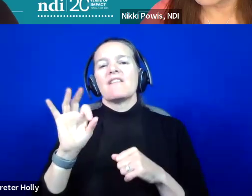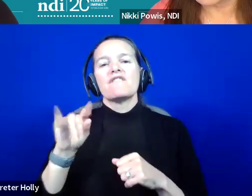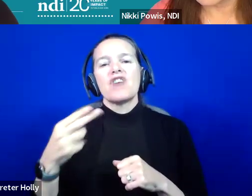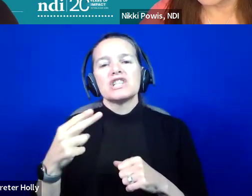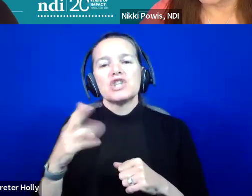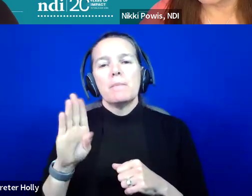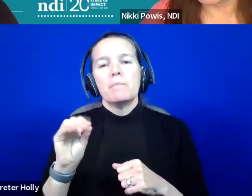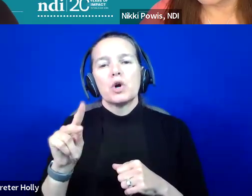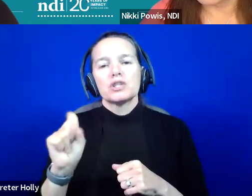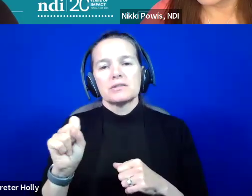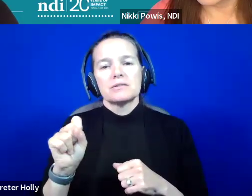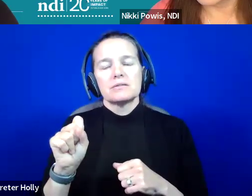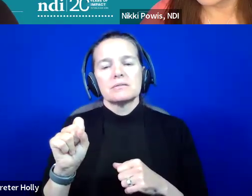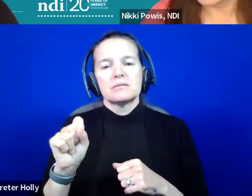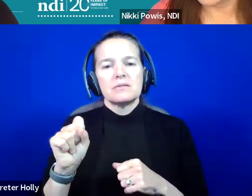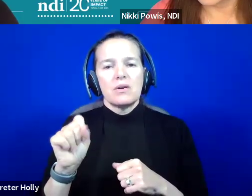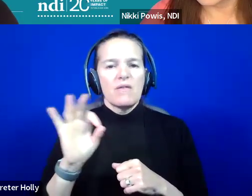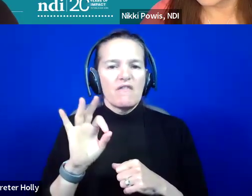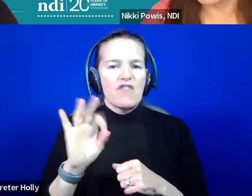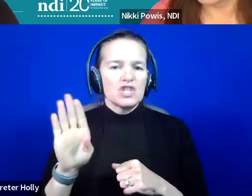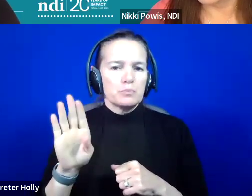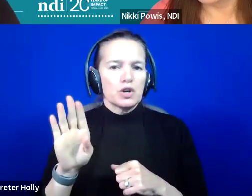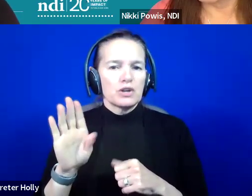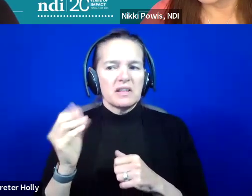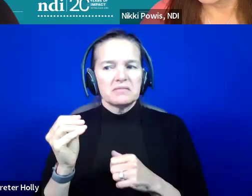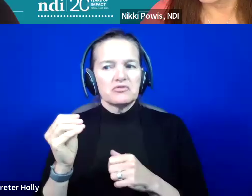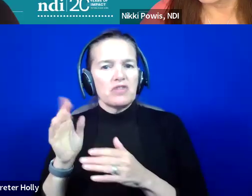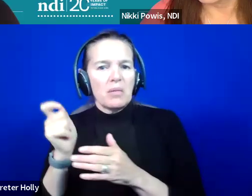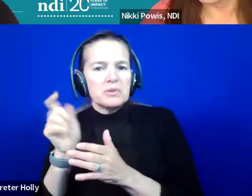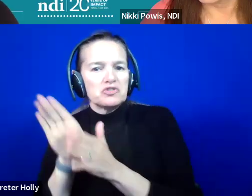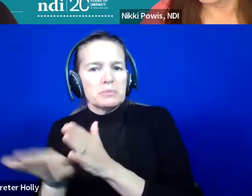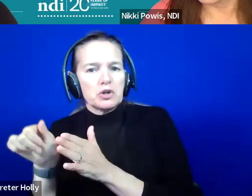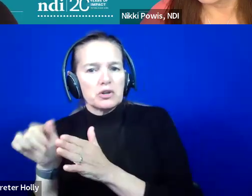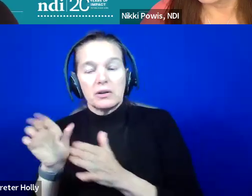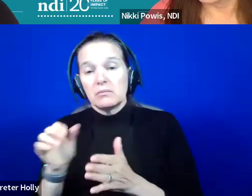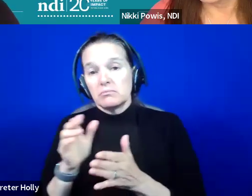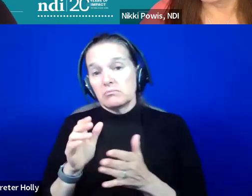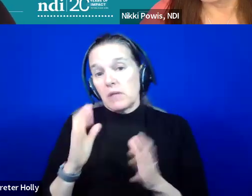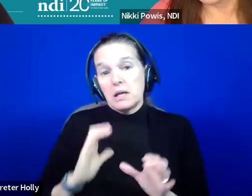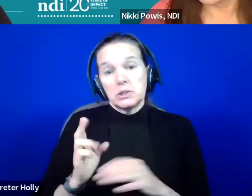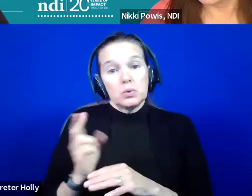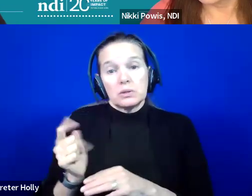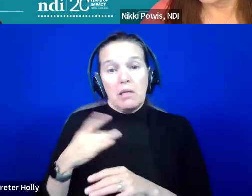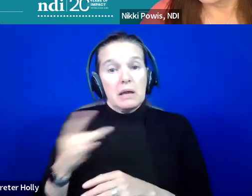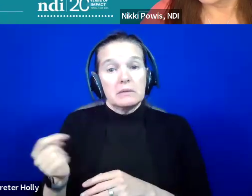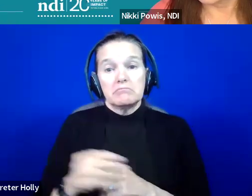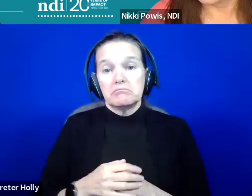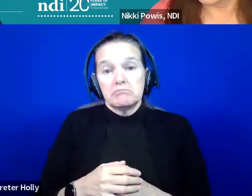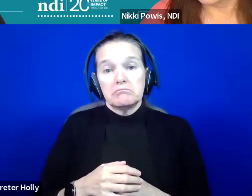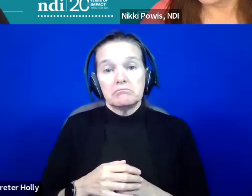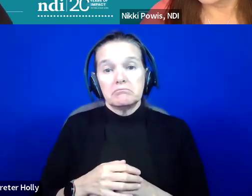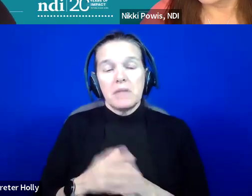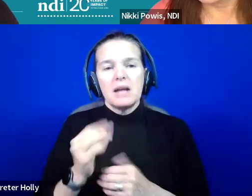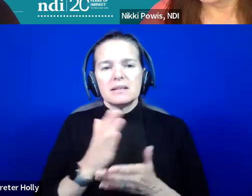one. And I think it's a much like lower price point, and I've had clients that use it and they like it. So there's also certain bank